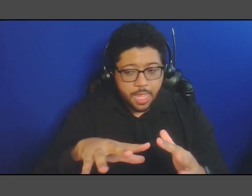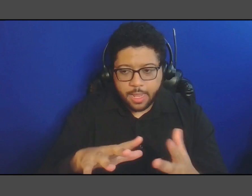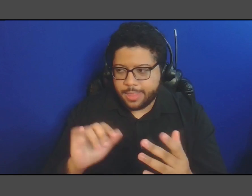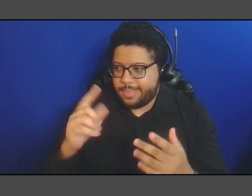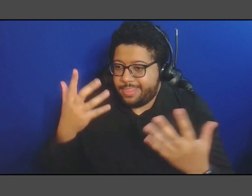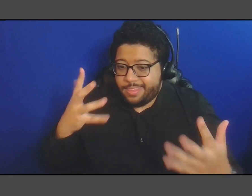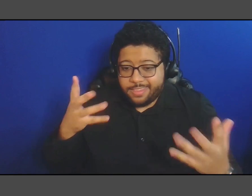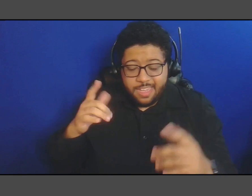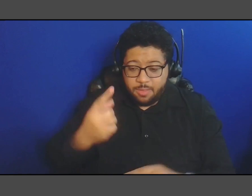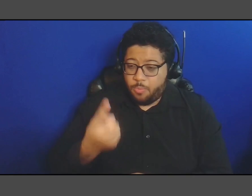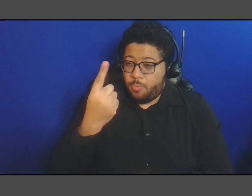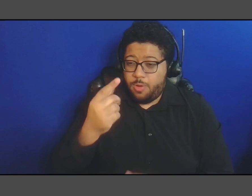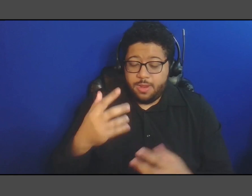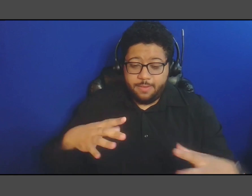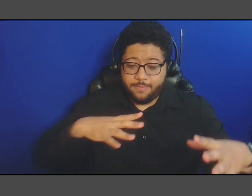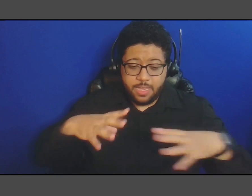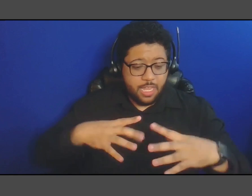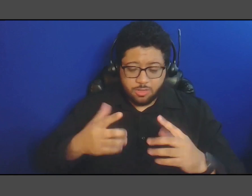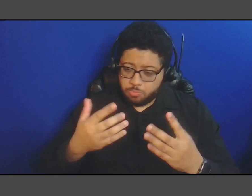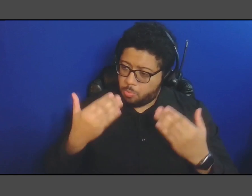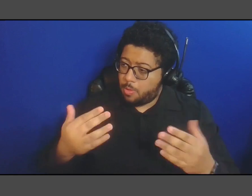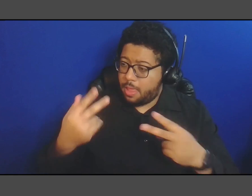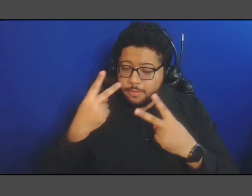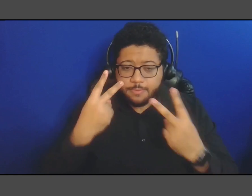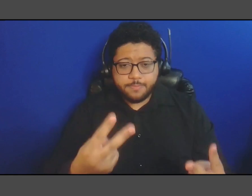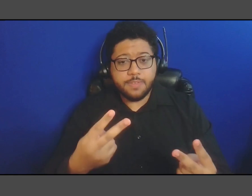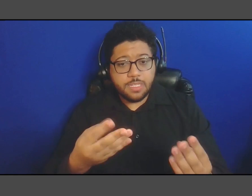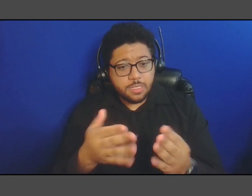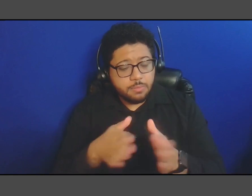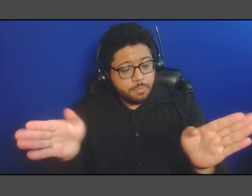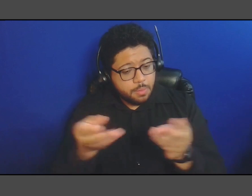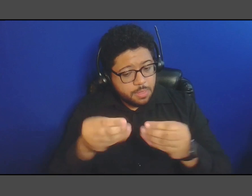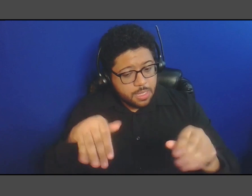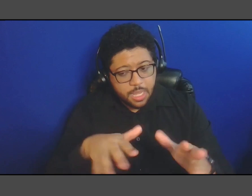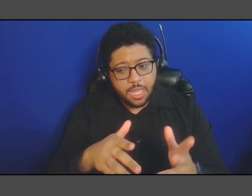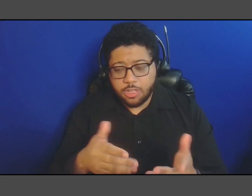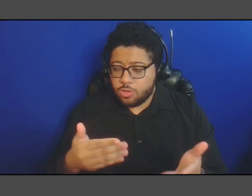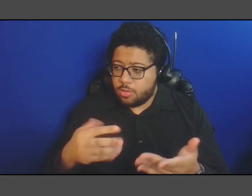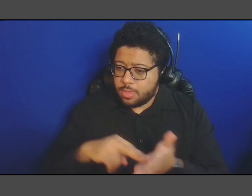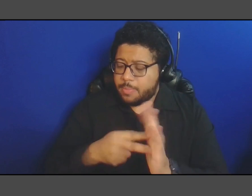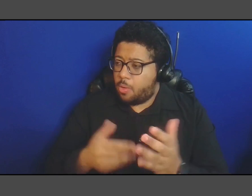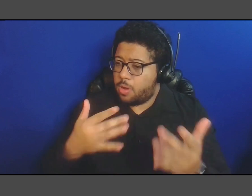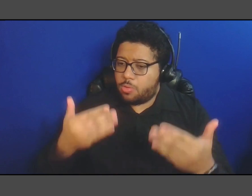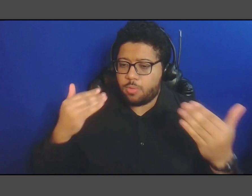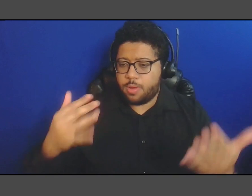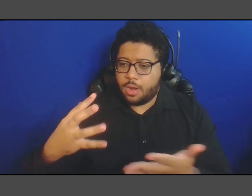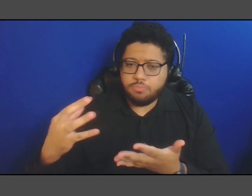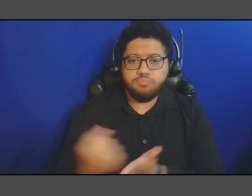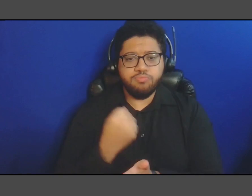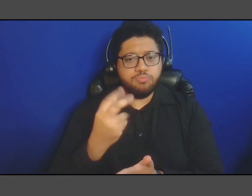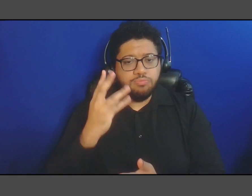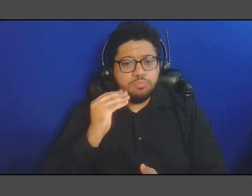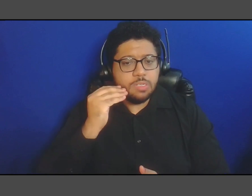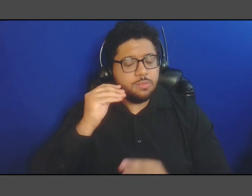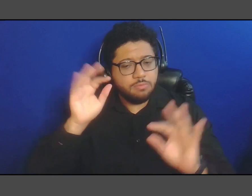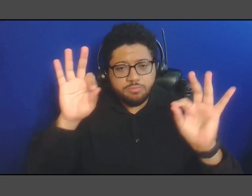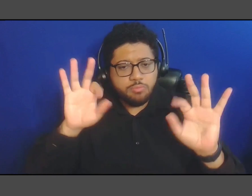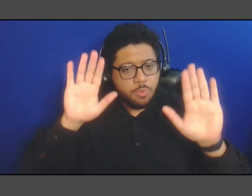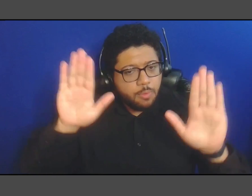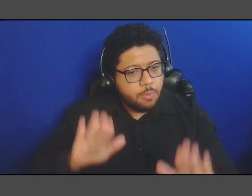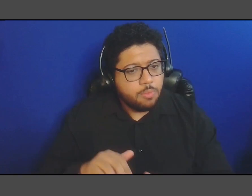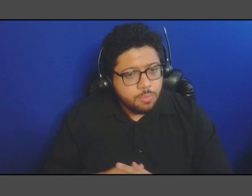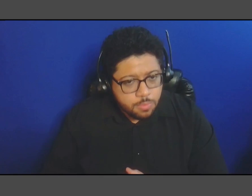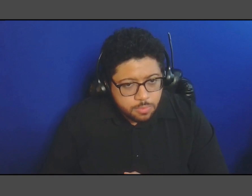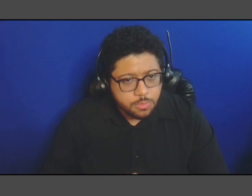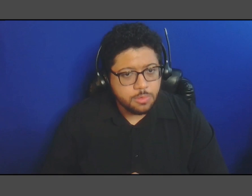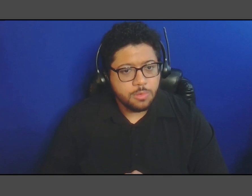But I feel honored that because of the opportunities we've also had with Indian